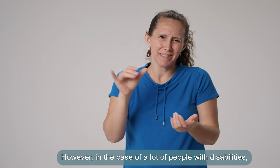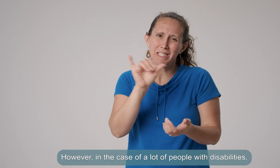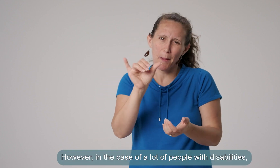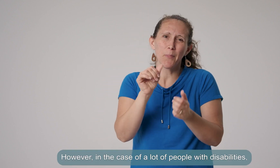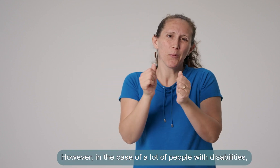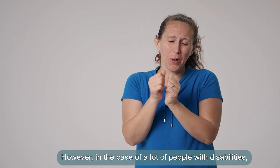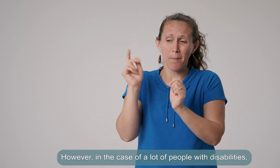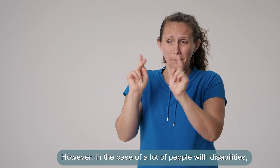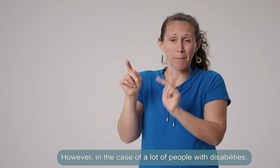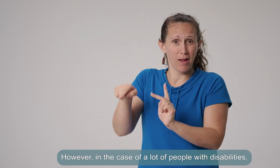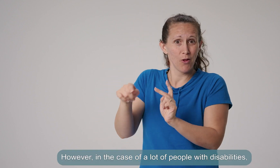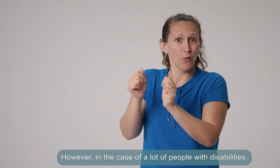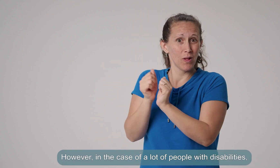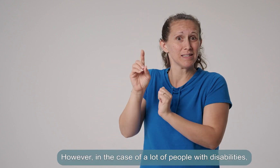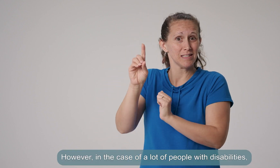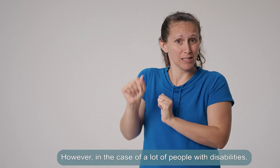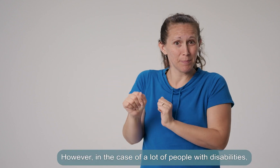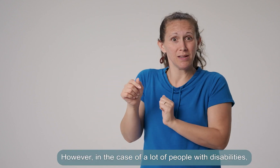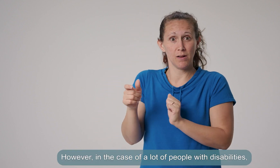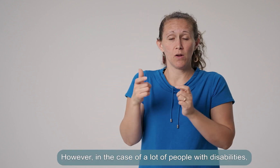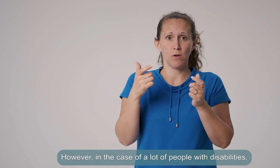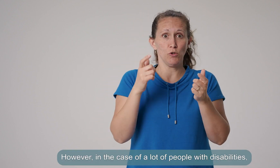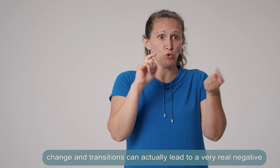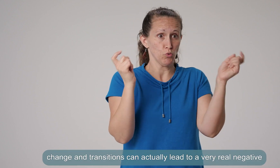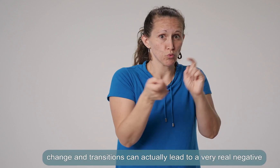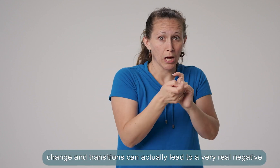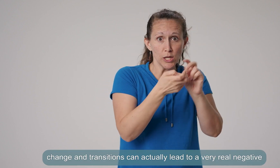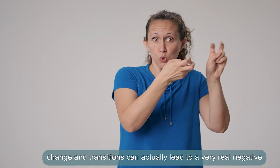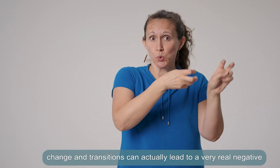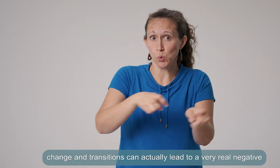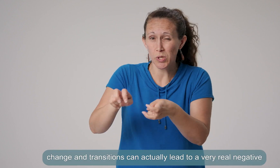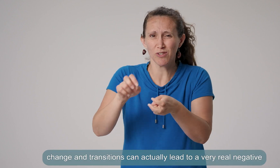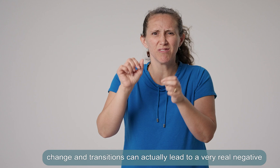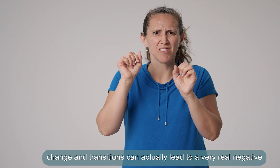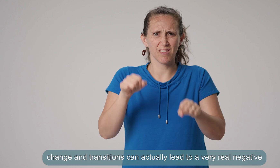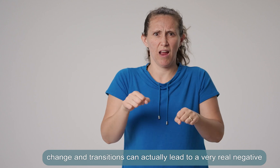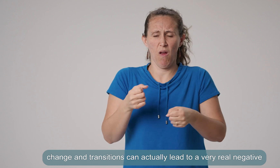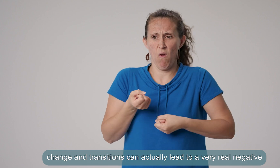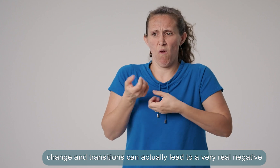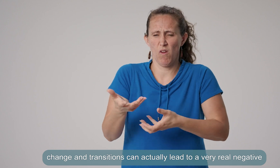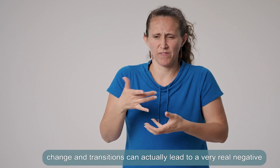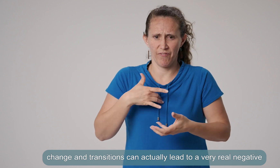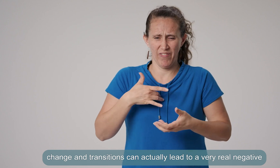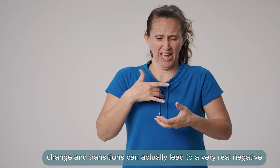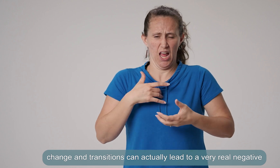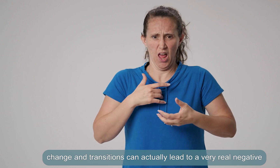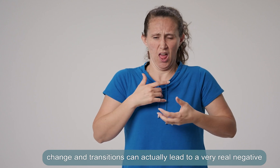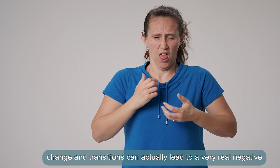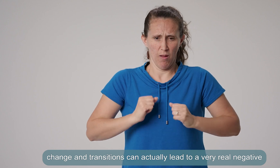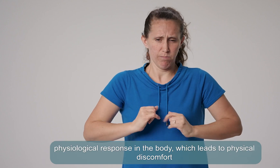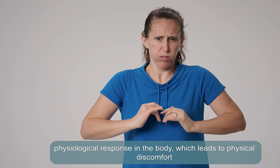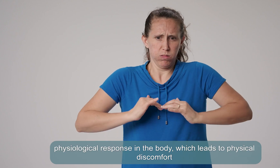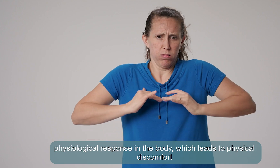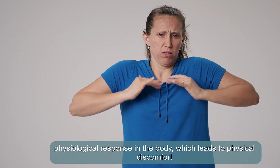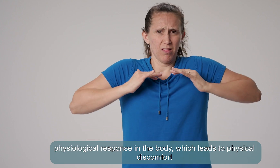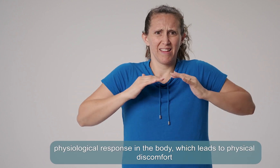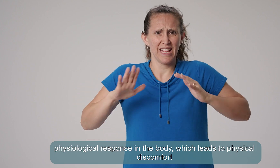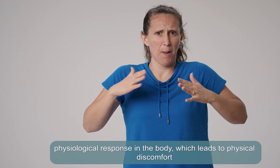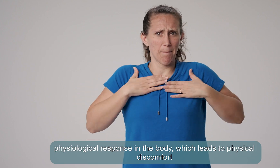However, in the case of a lot of people with disabilities, change and transitions can actually lead to a very real negative physiological response